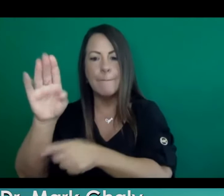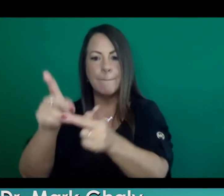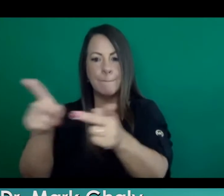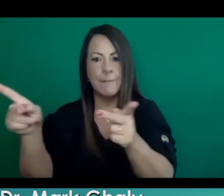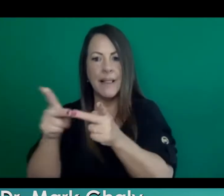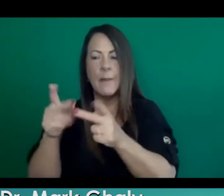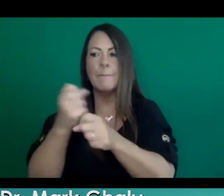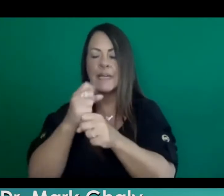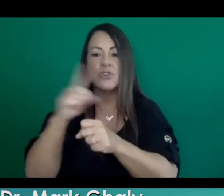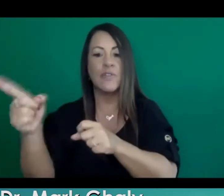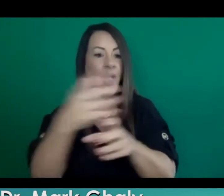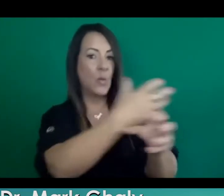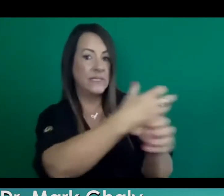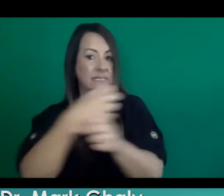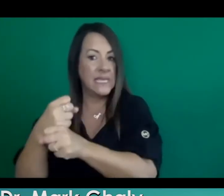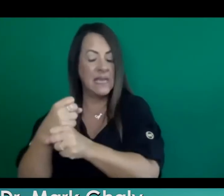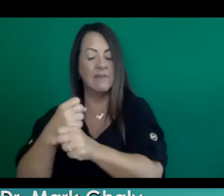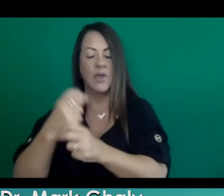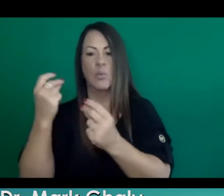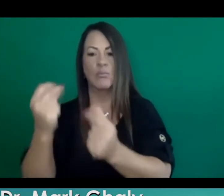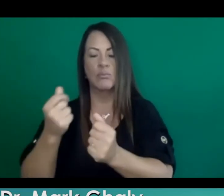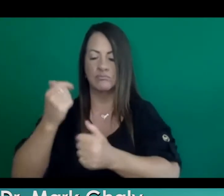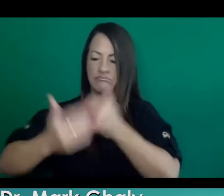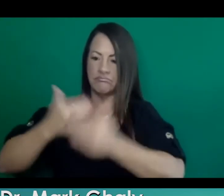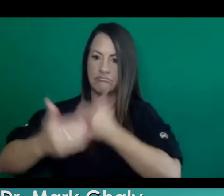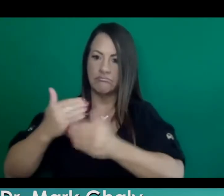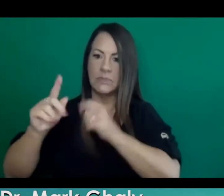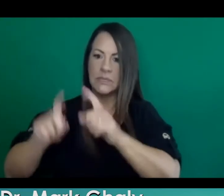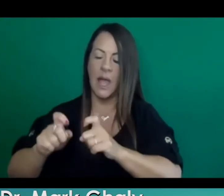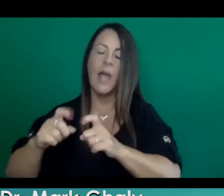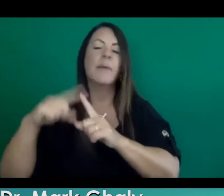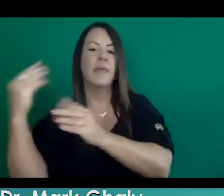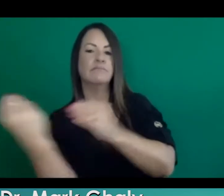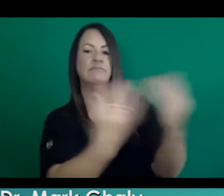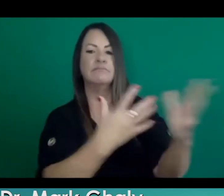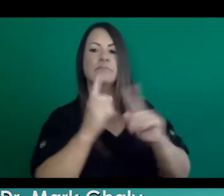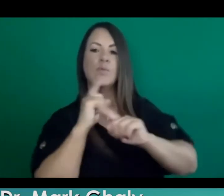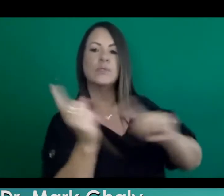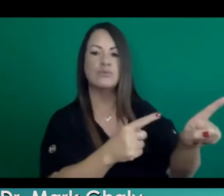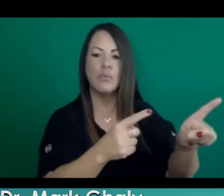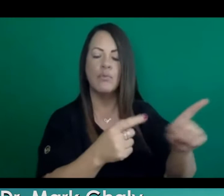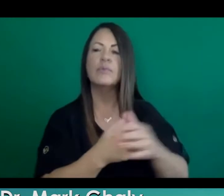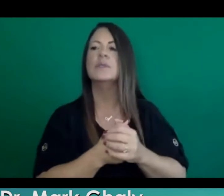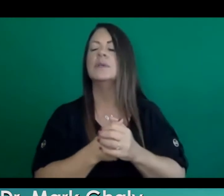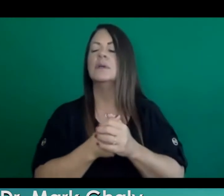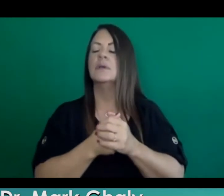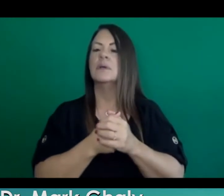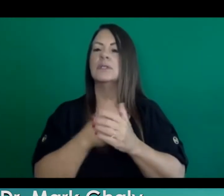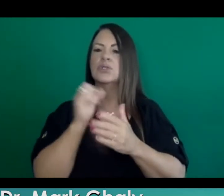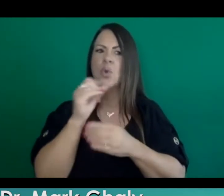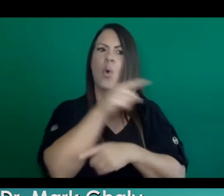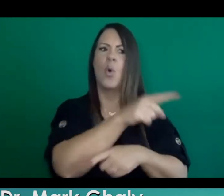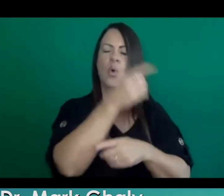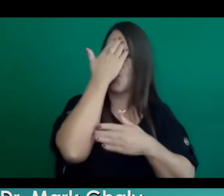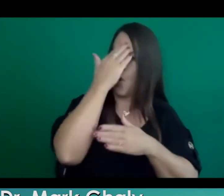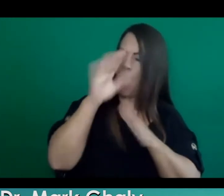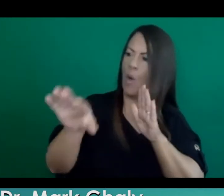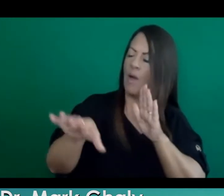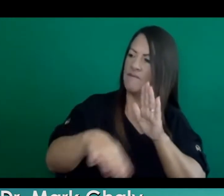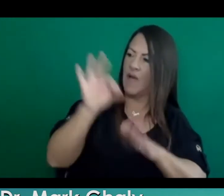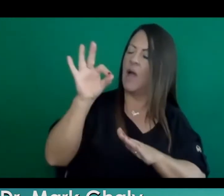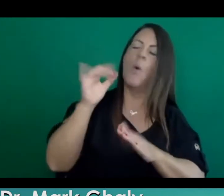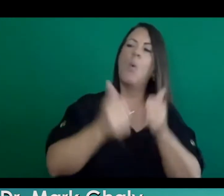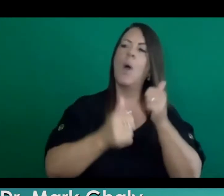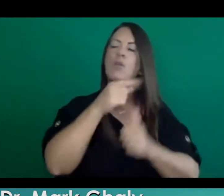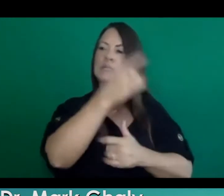get processed in a timely way so people have both immediate and actionable information so they know whether they're